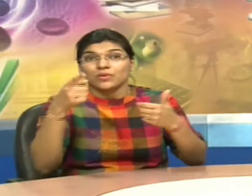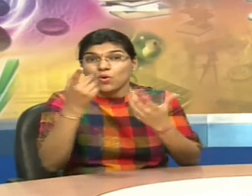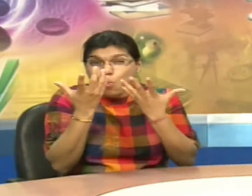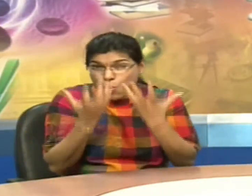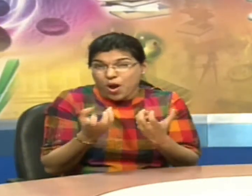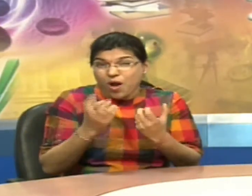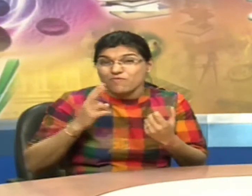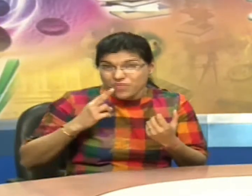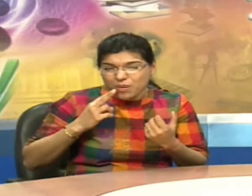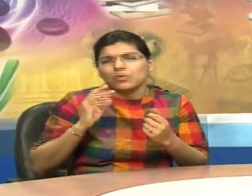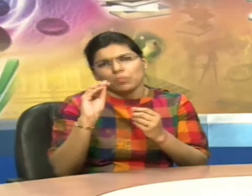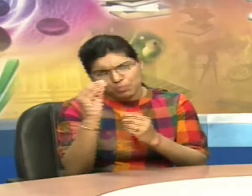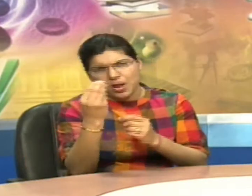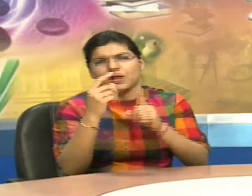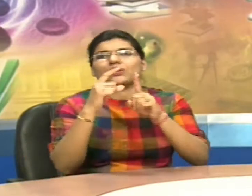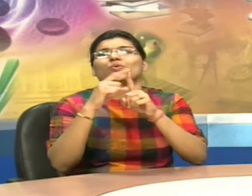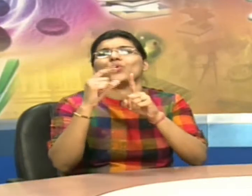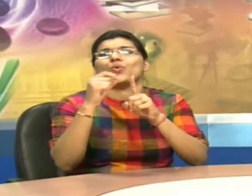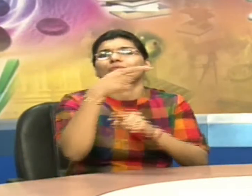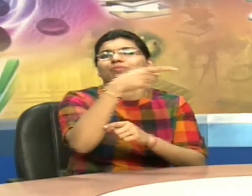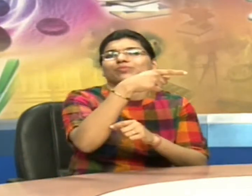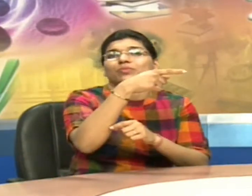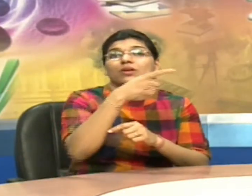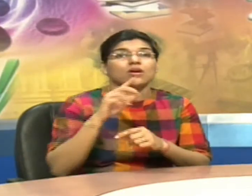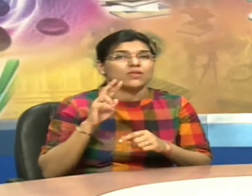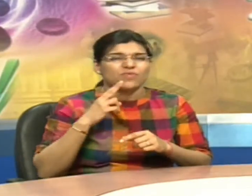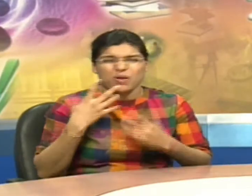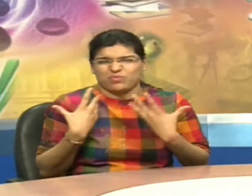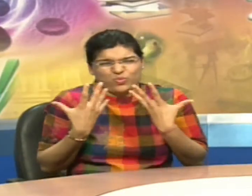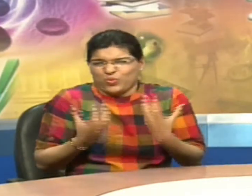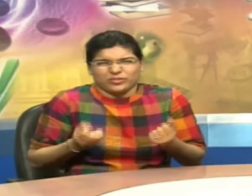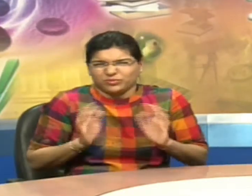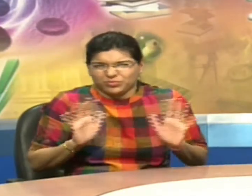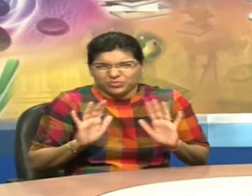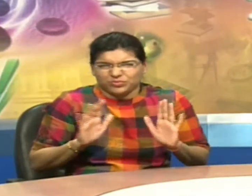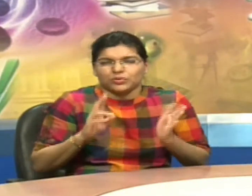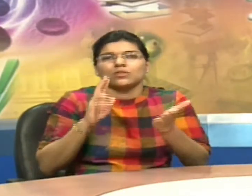match. There is difference between them.